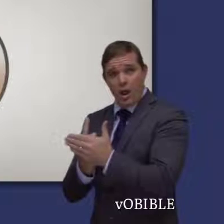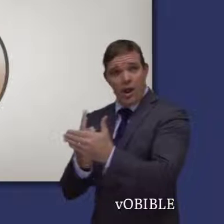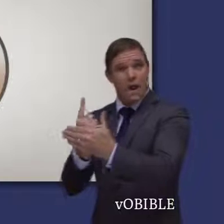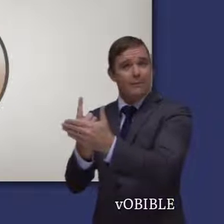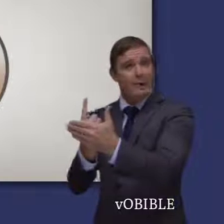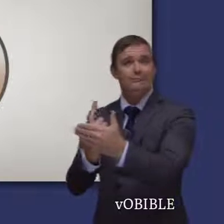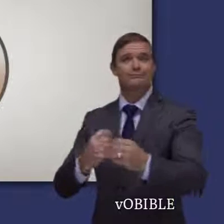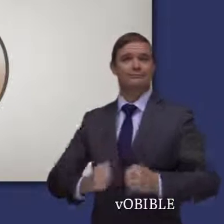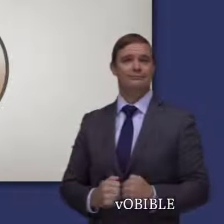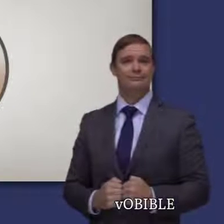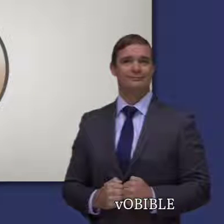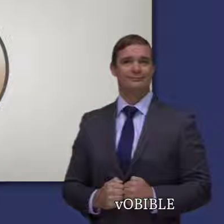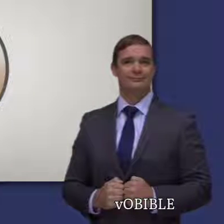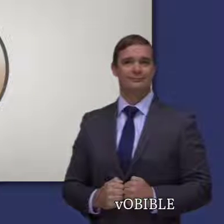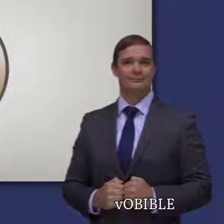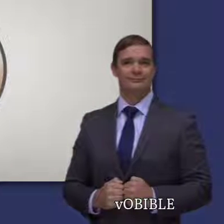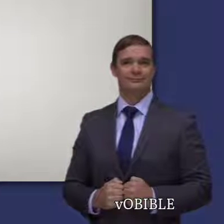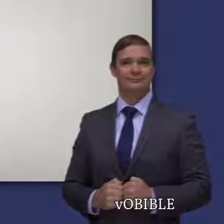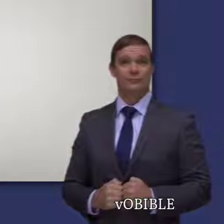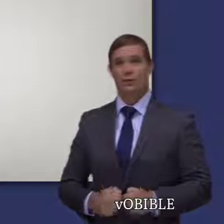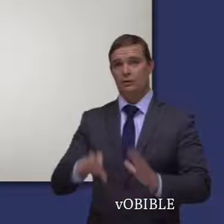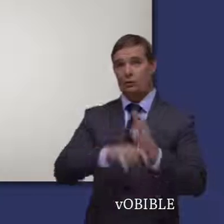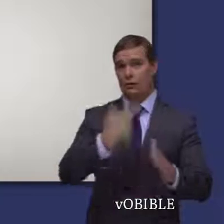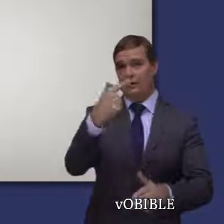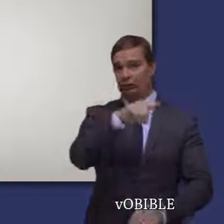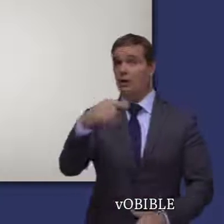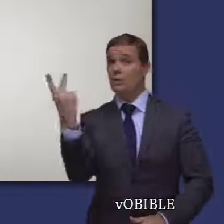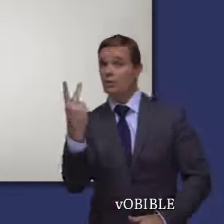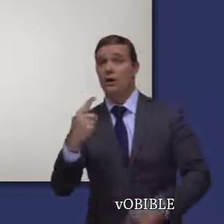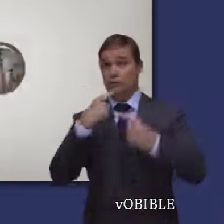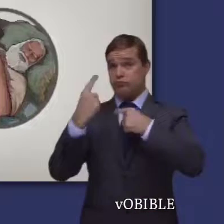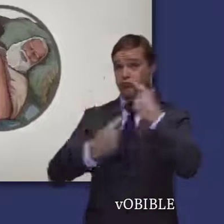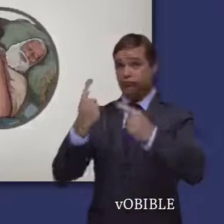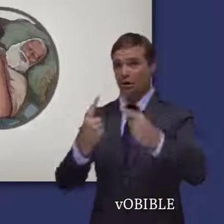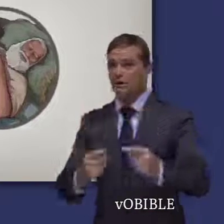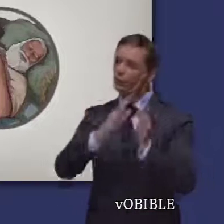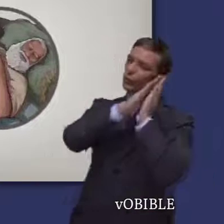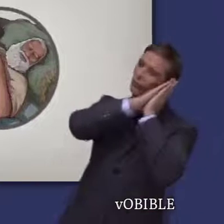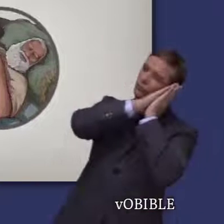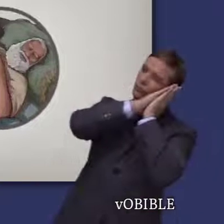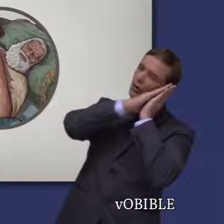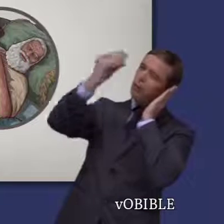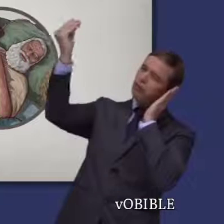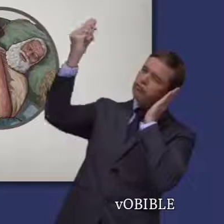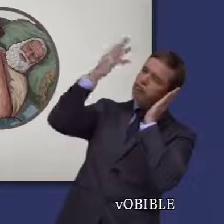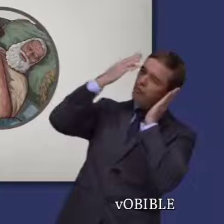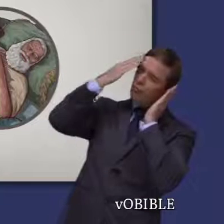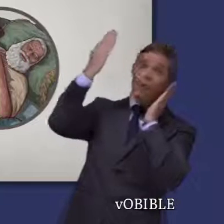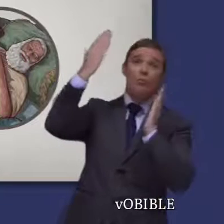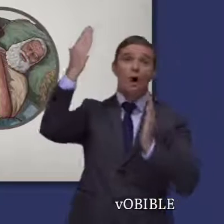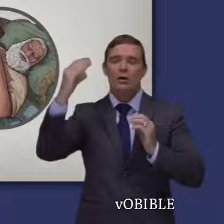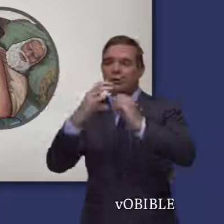of Daniel and those of his three companions. Chapters 7 to 12 contain Daniel's account of prophetic dreams